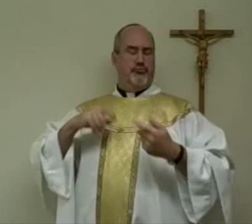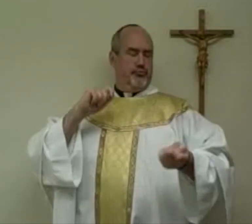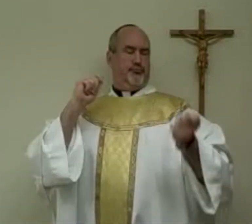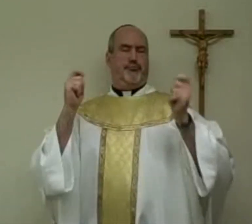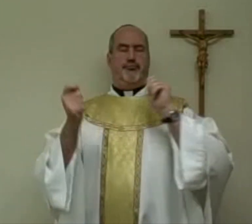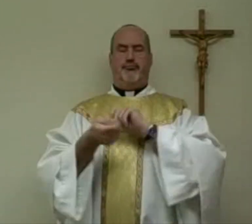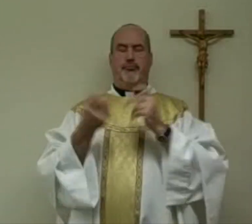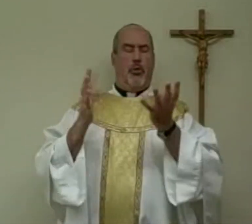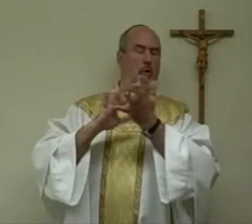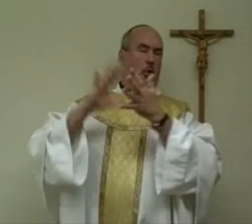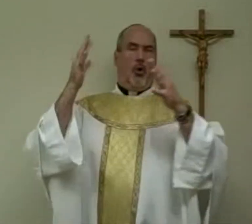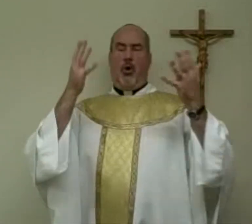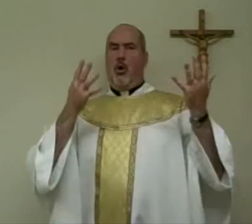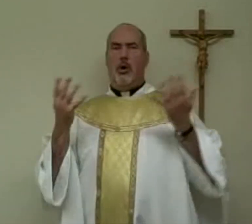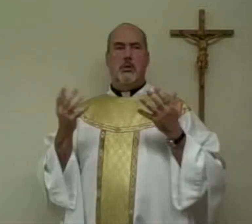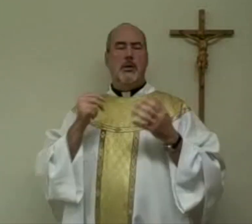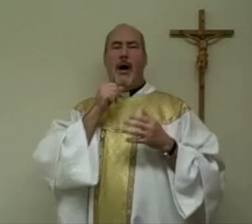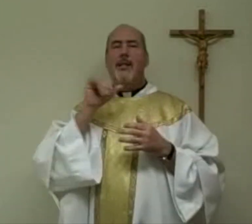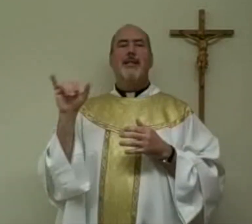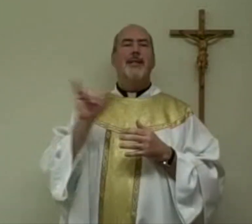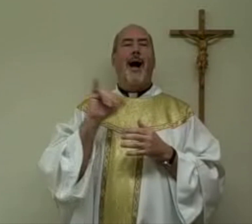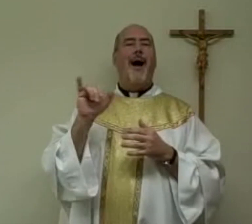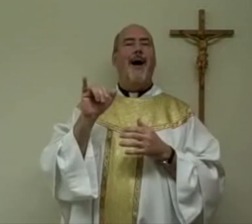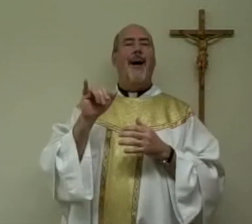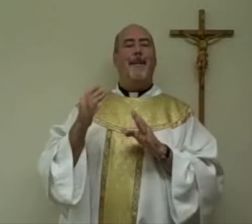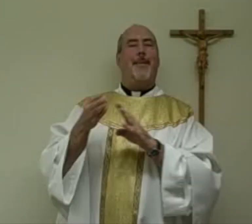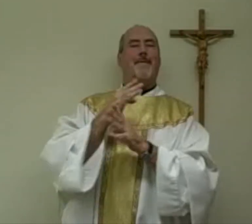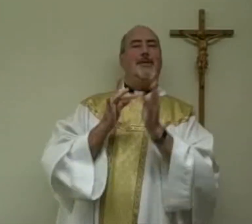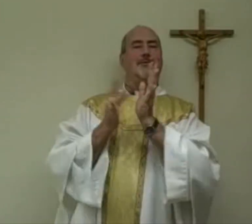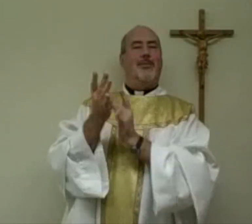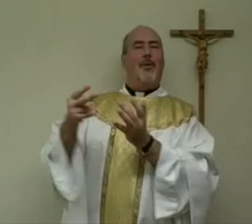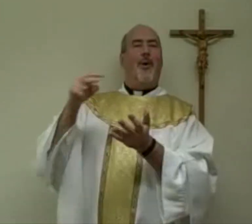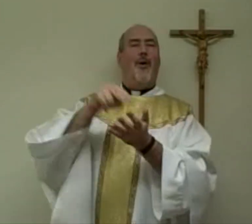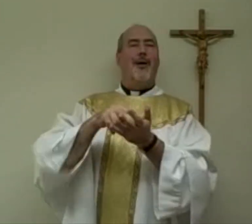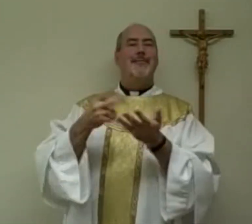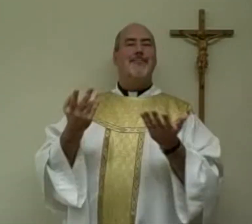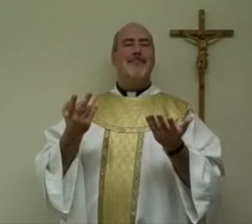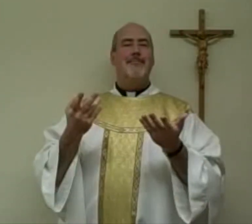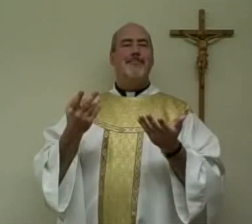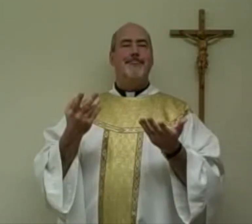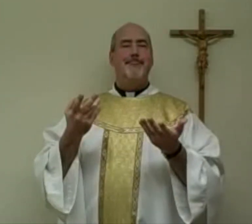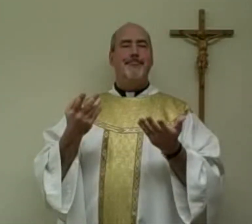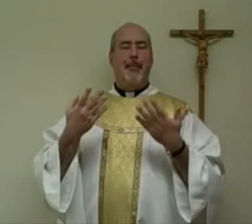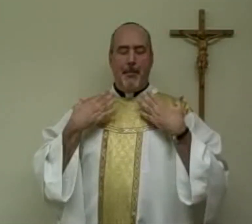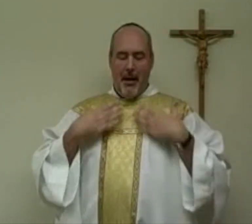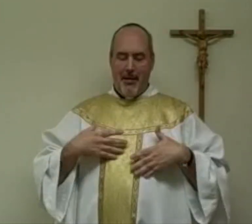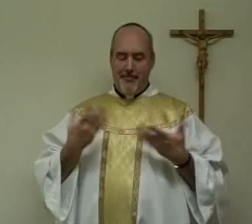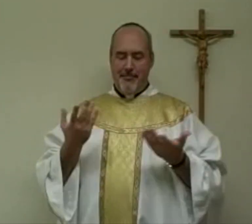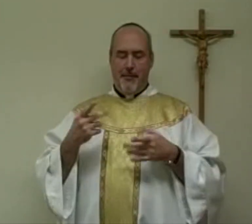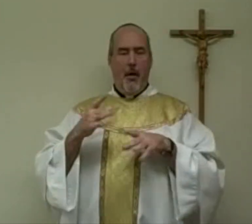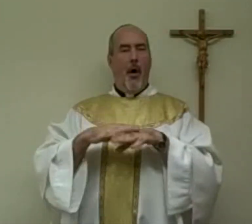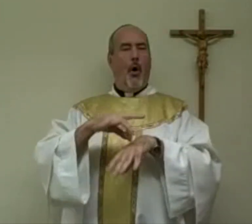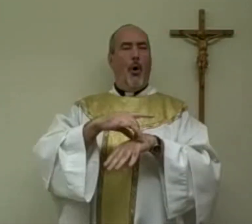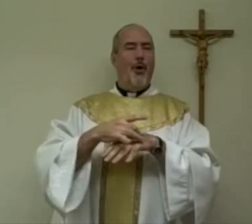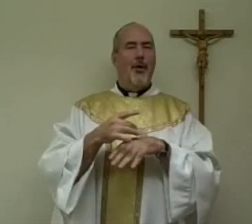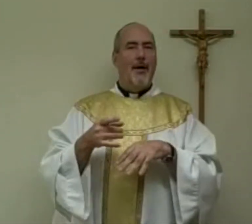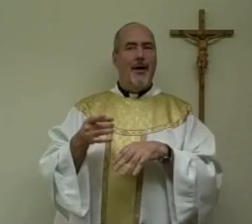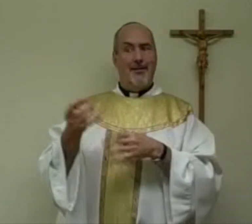Jesus rose from the dead, that he was transfigured, that his body was very different